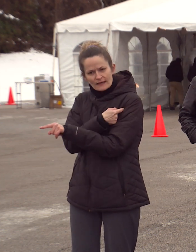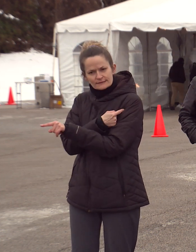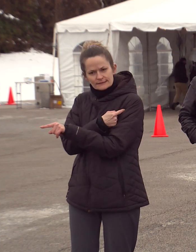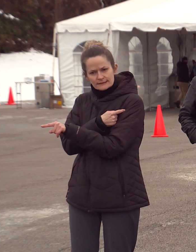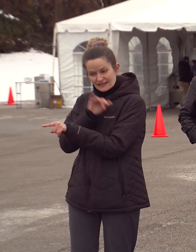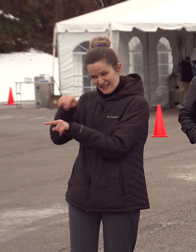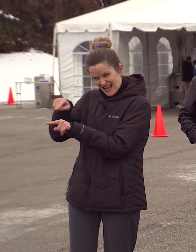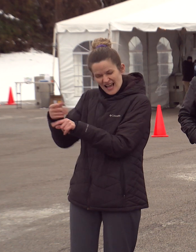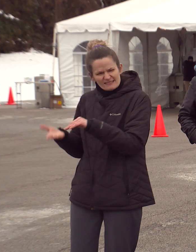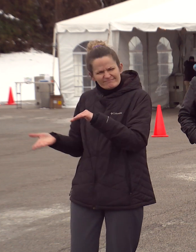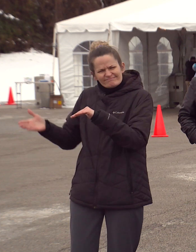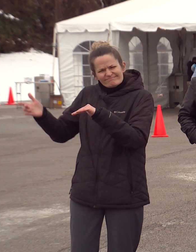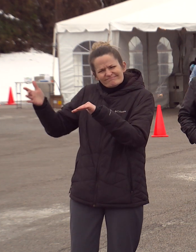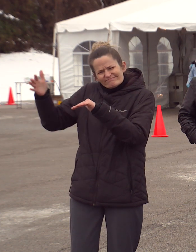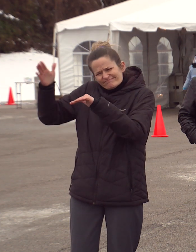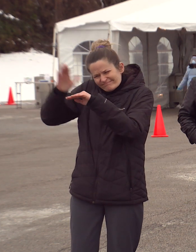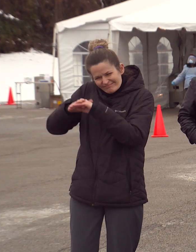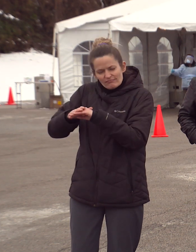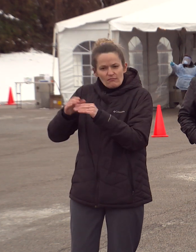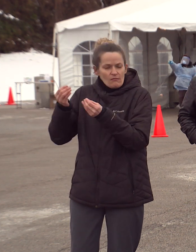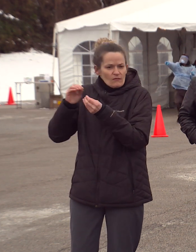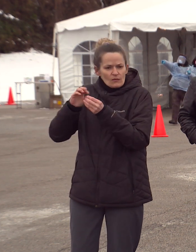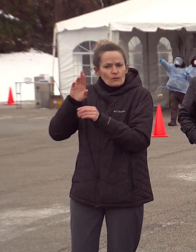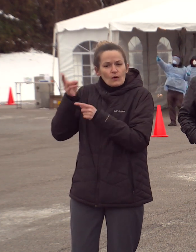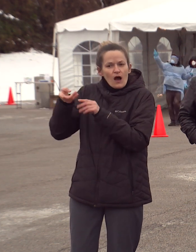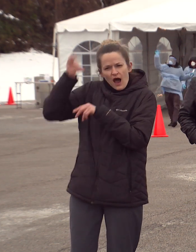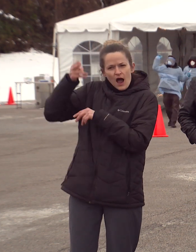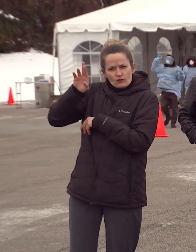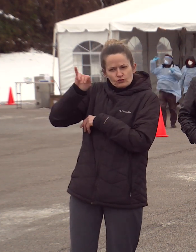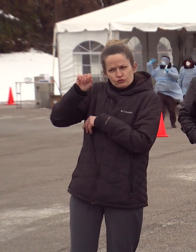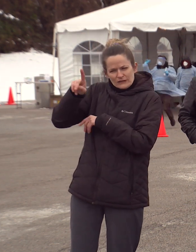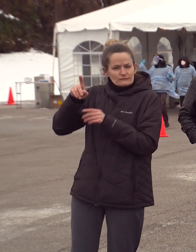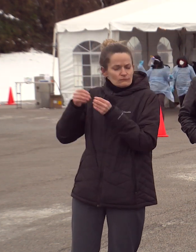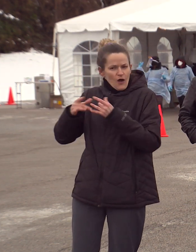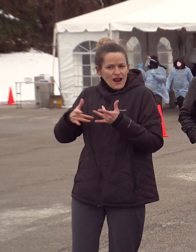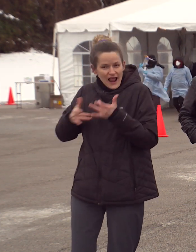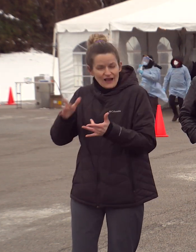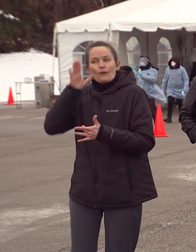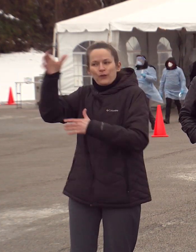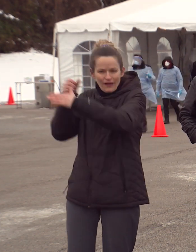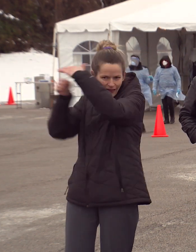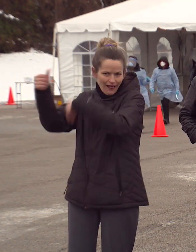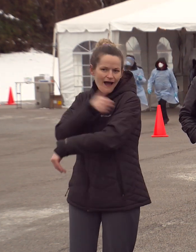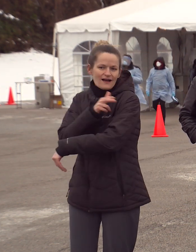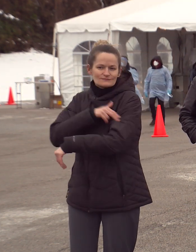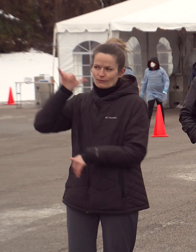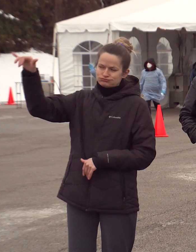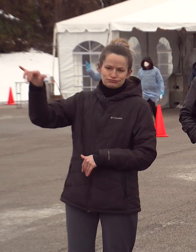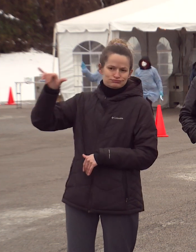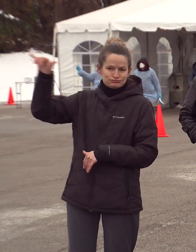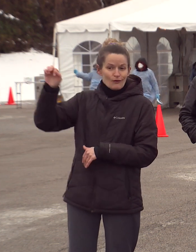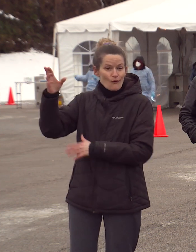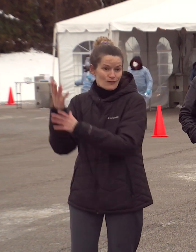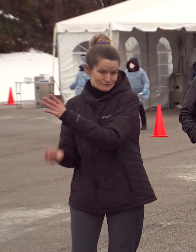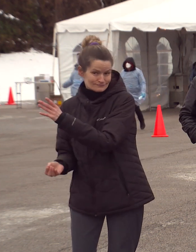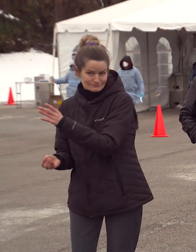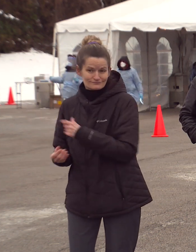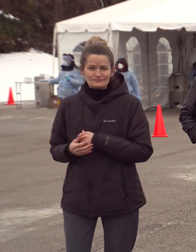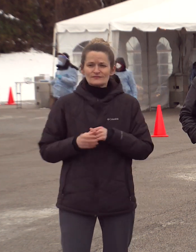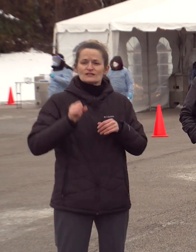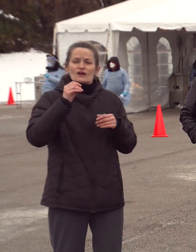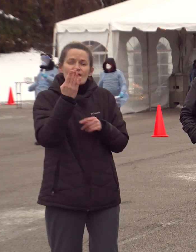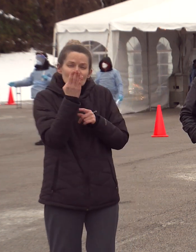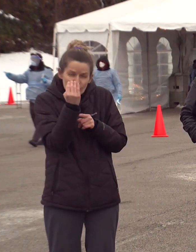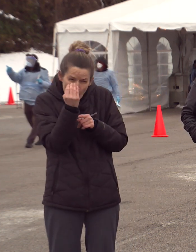vaccinated people, 9 times more likely to be hospitalized, and 14 times more likely to die from COVID-related complications. The